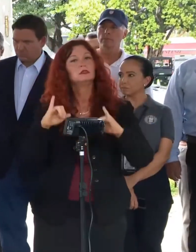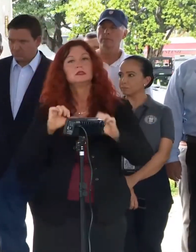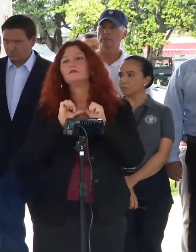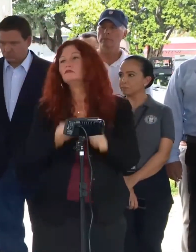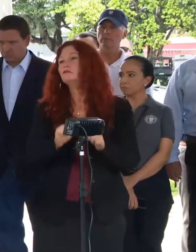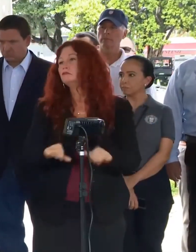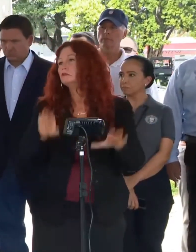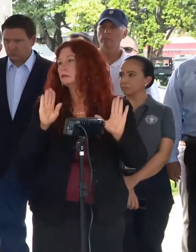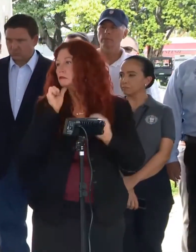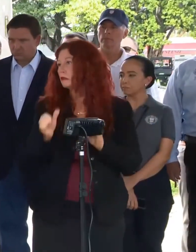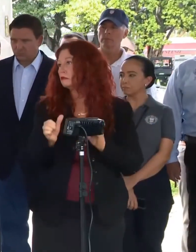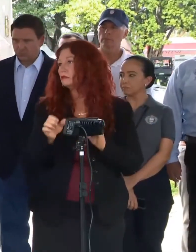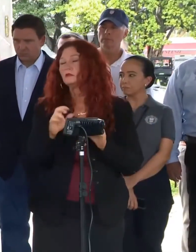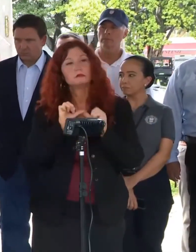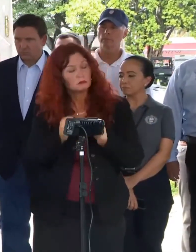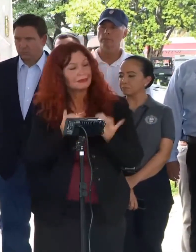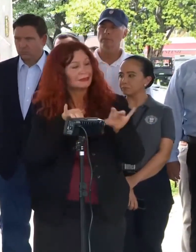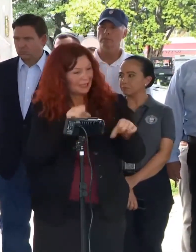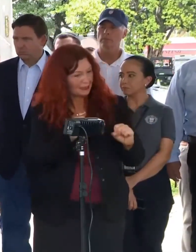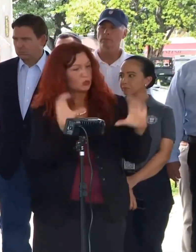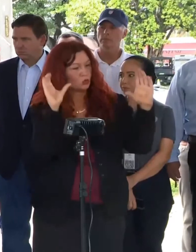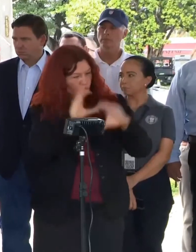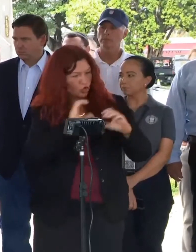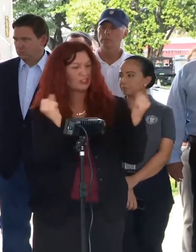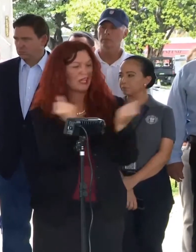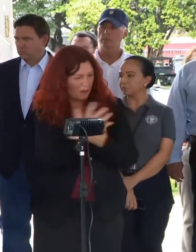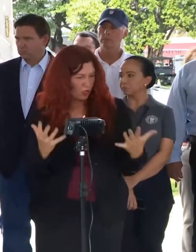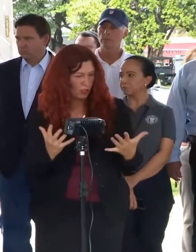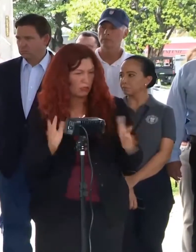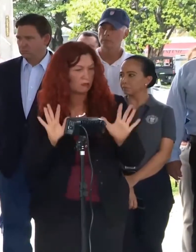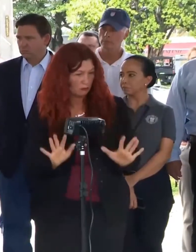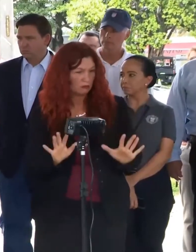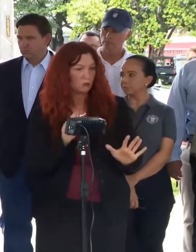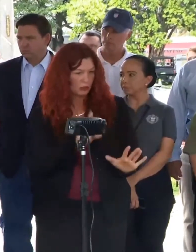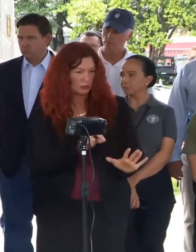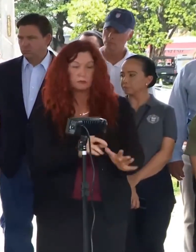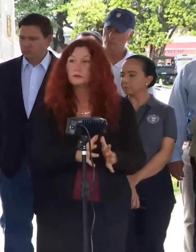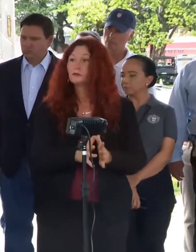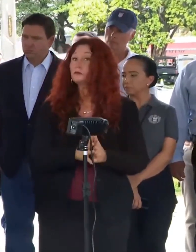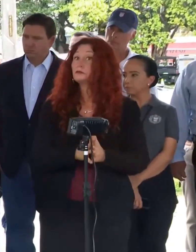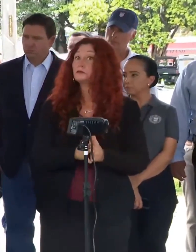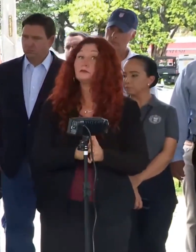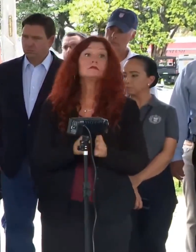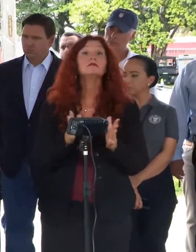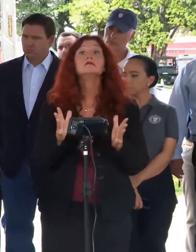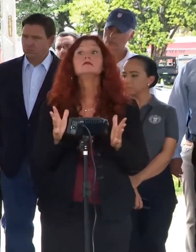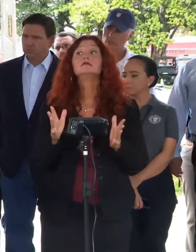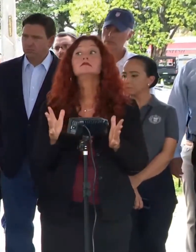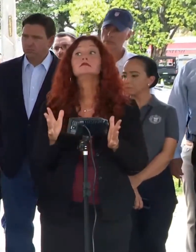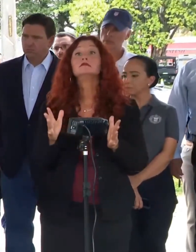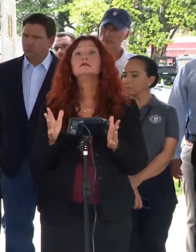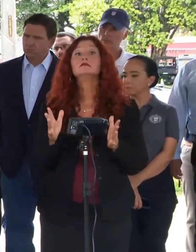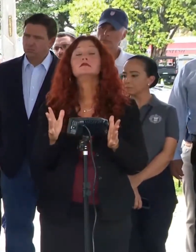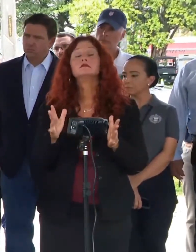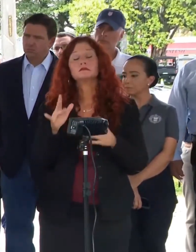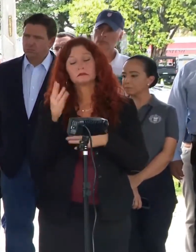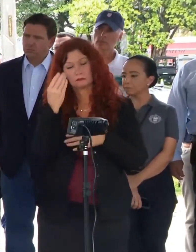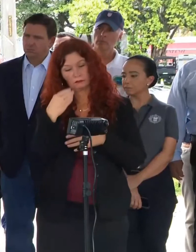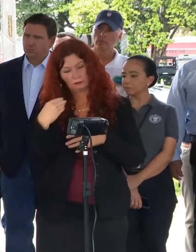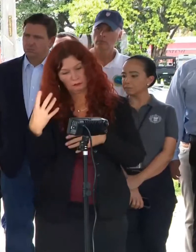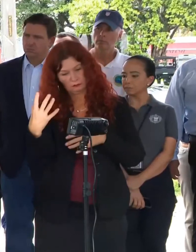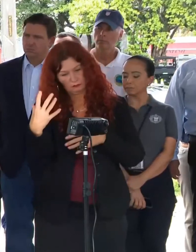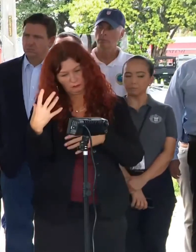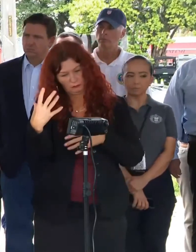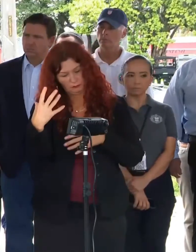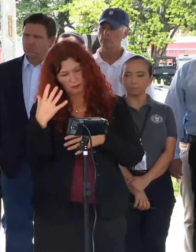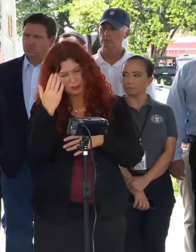we definitely searched and went through. I'm sorry. And the other issue as well, there's definitely structural issues, and I kind